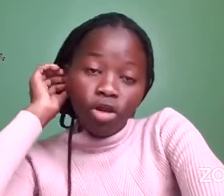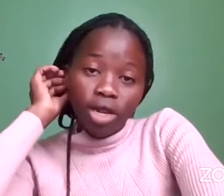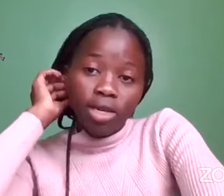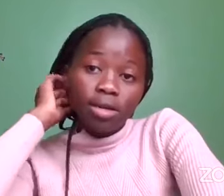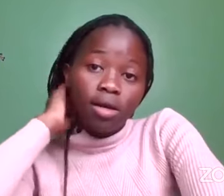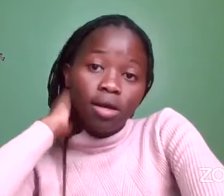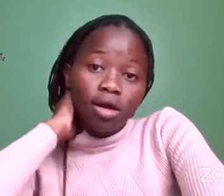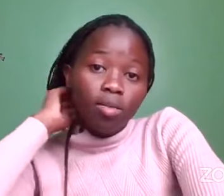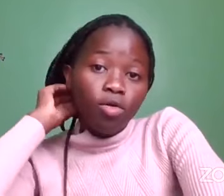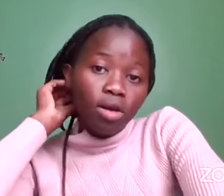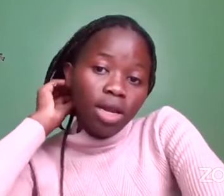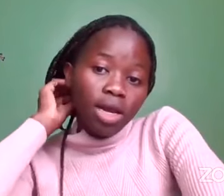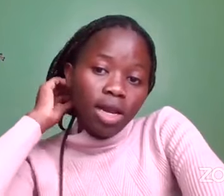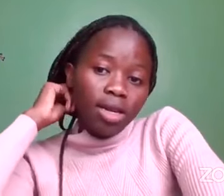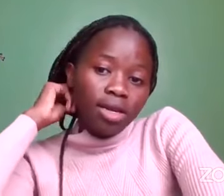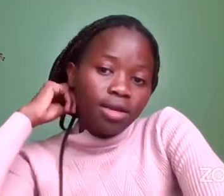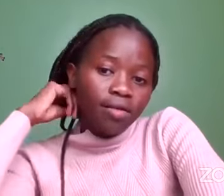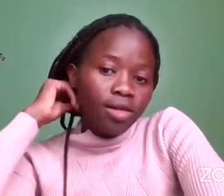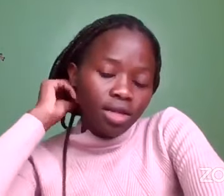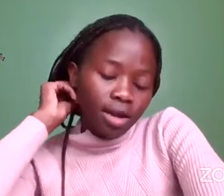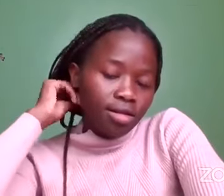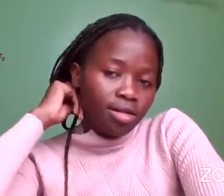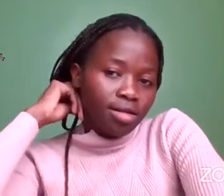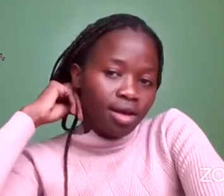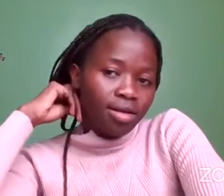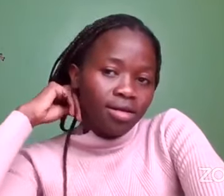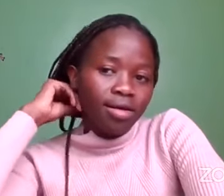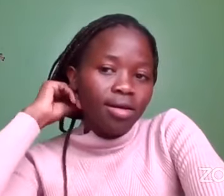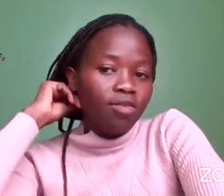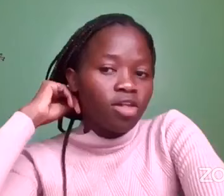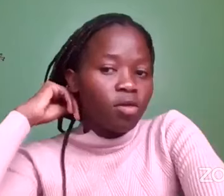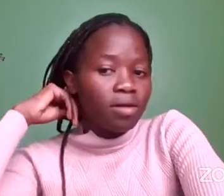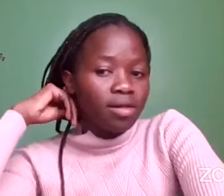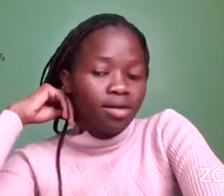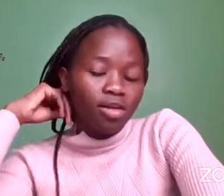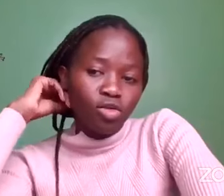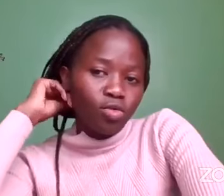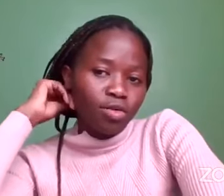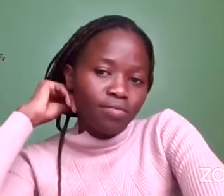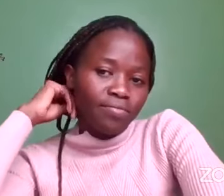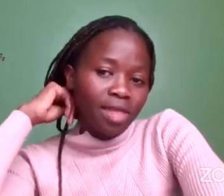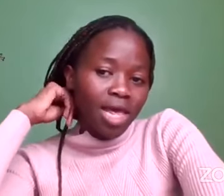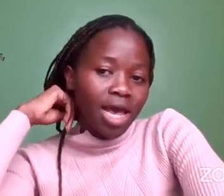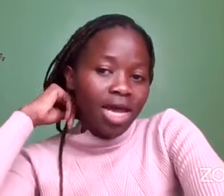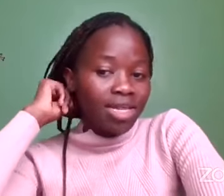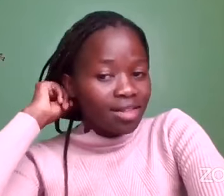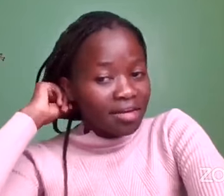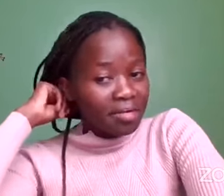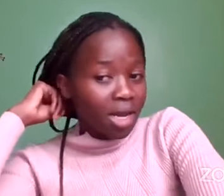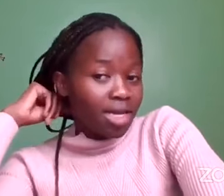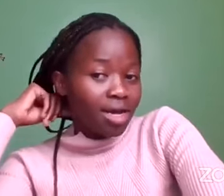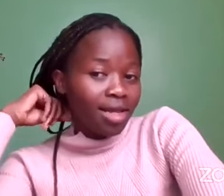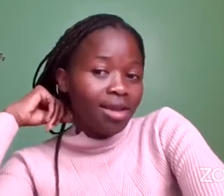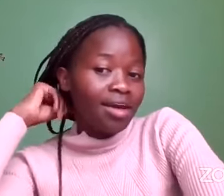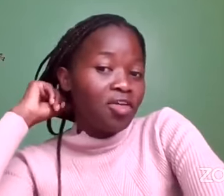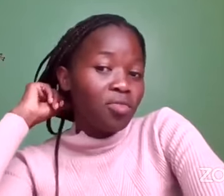Maureen. Maureen, kindly take the stage and give us your presentation. And just a reminder again, I hope